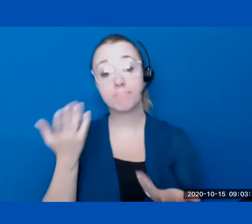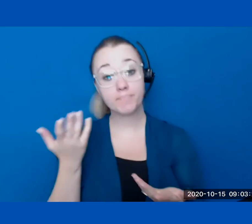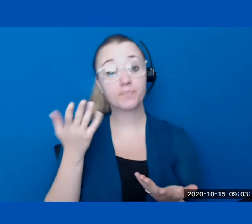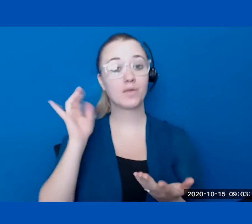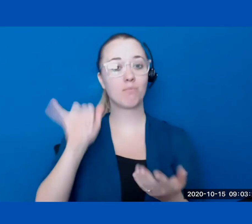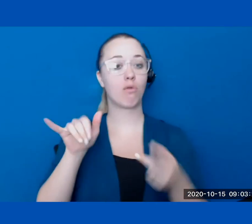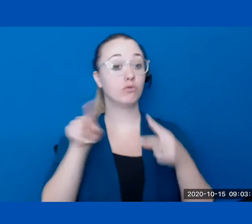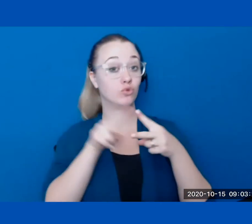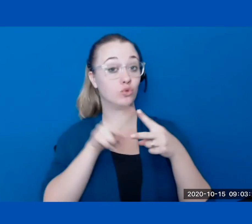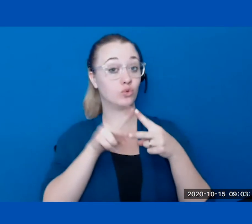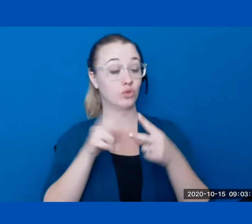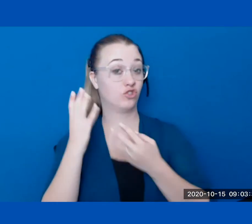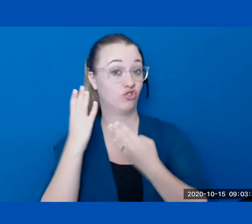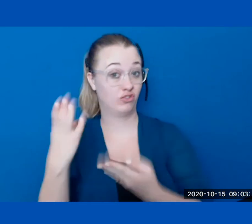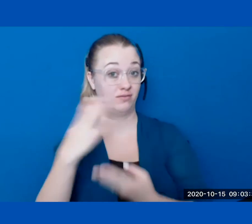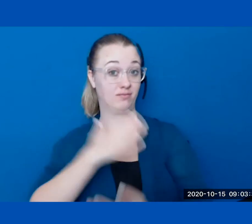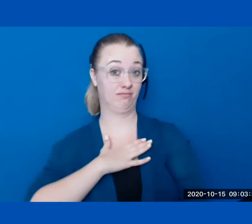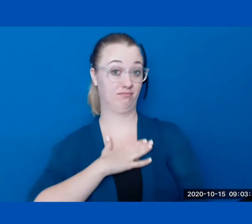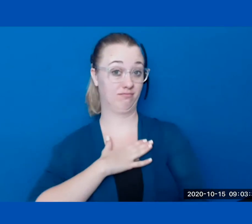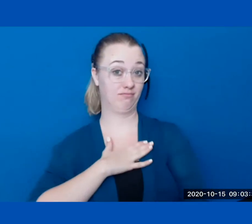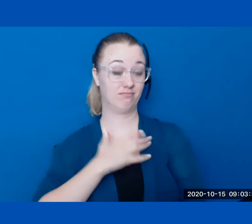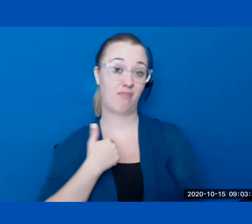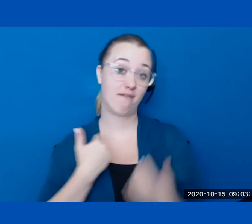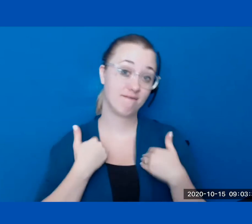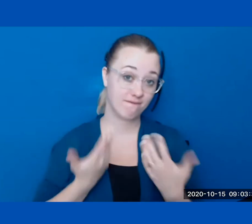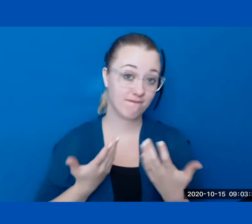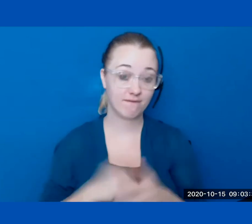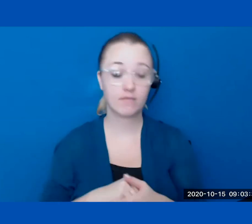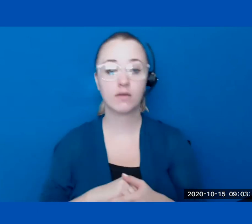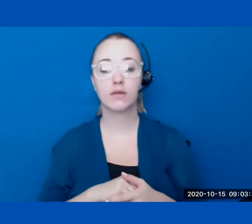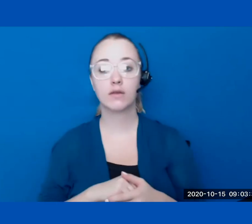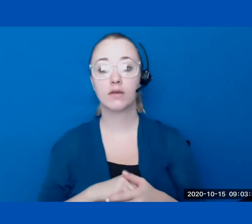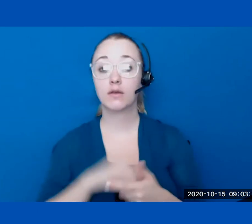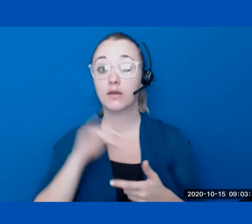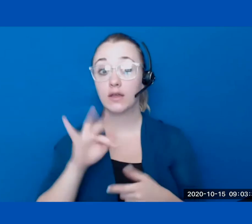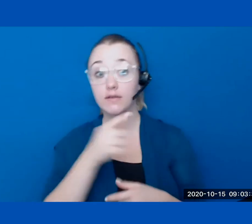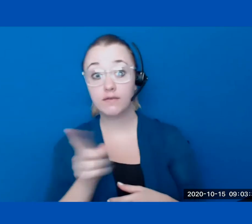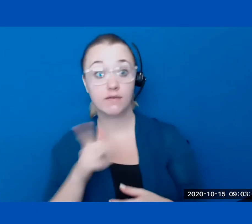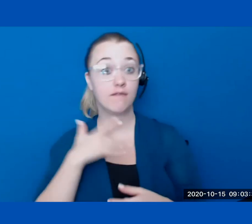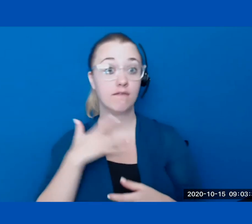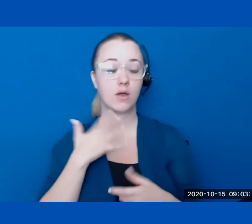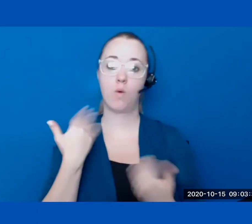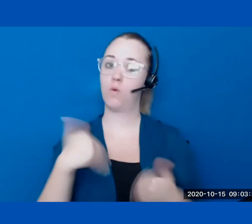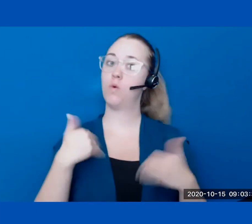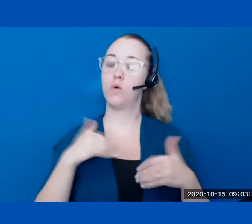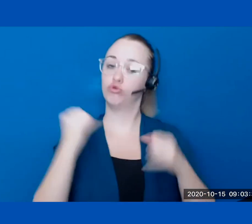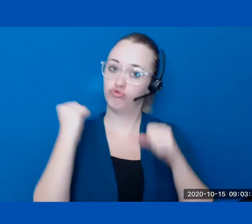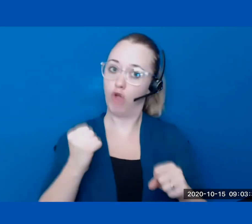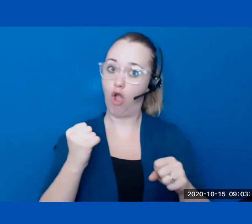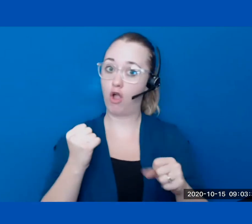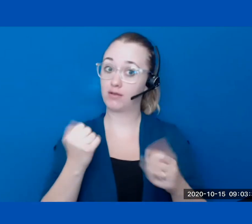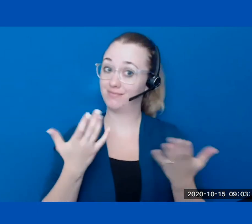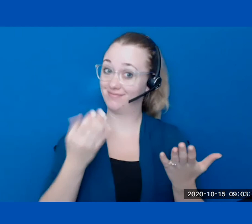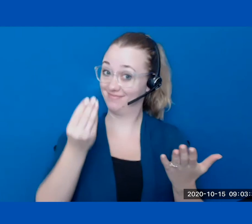two suggestions that I have. If anybody feels strongly one way or another, speak